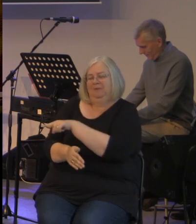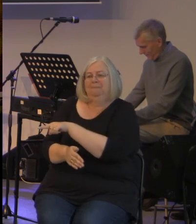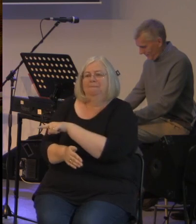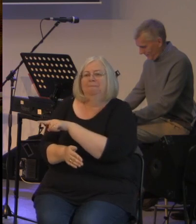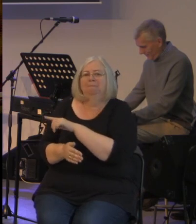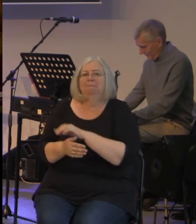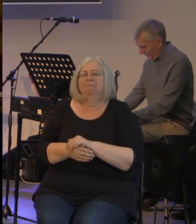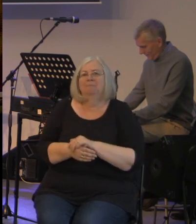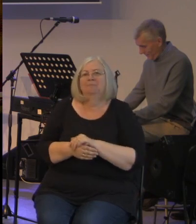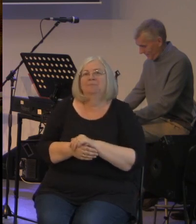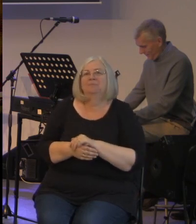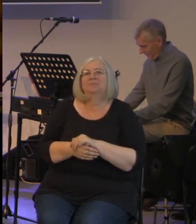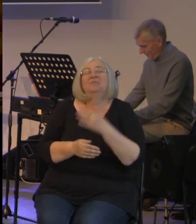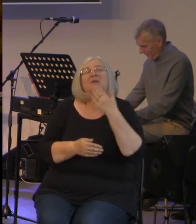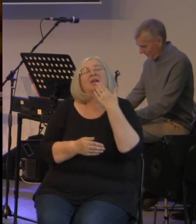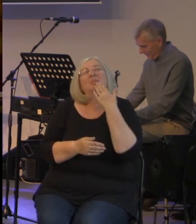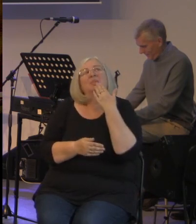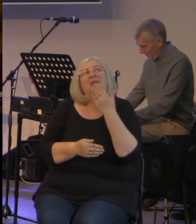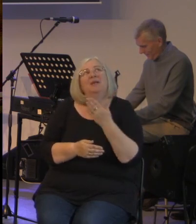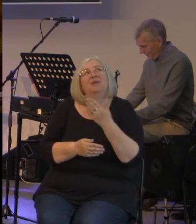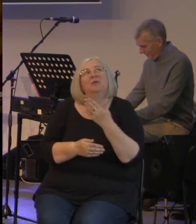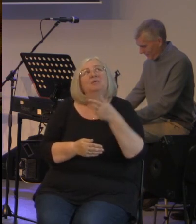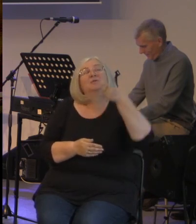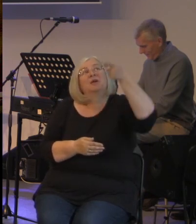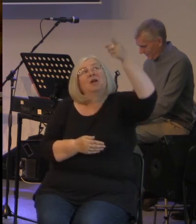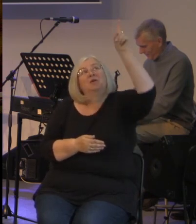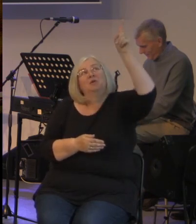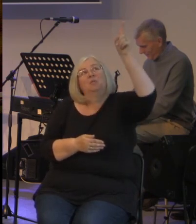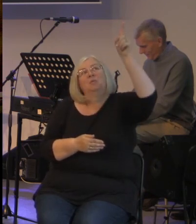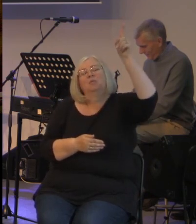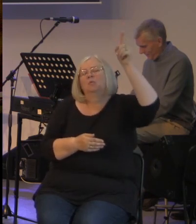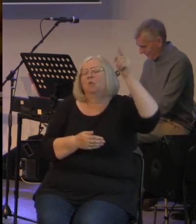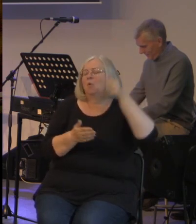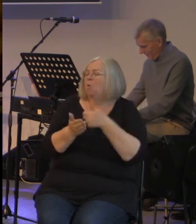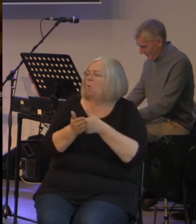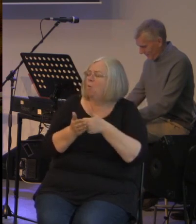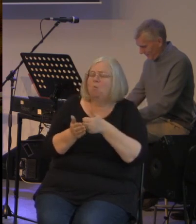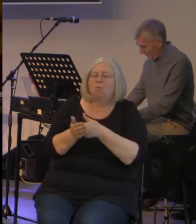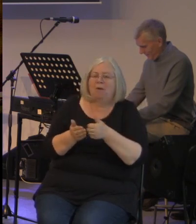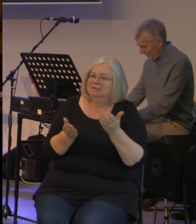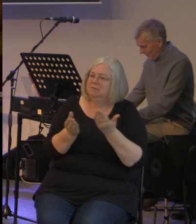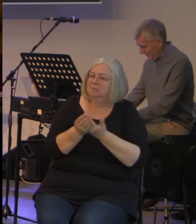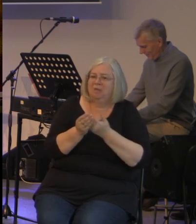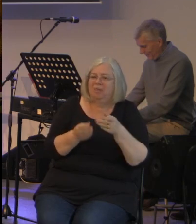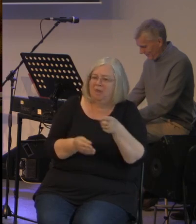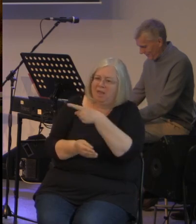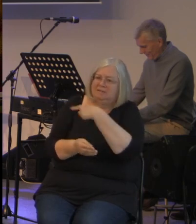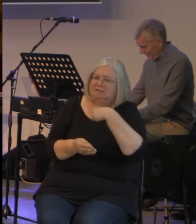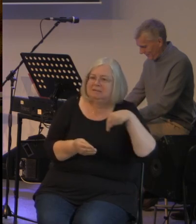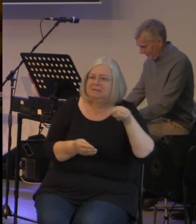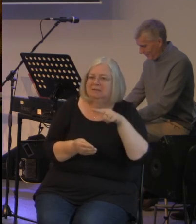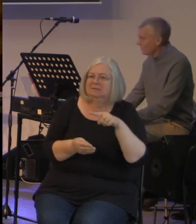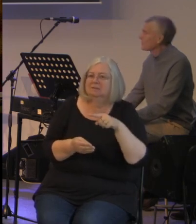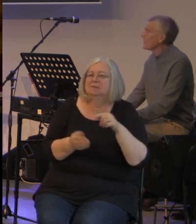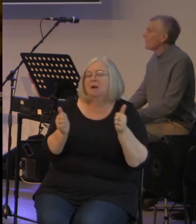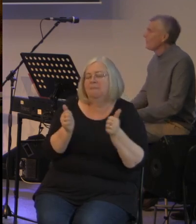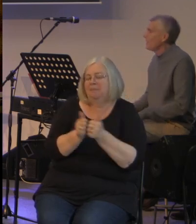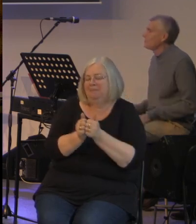Thank you that you have always been there and you will always be there. Amen.